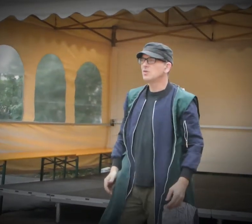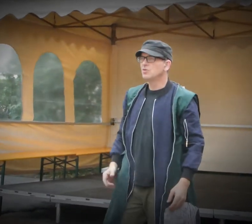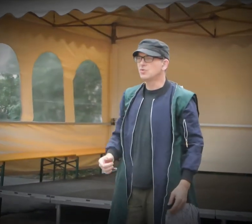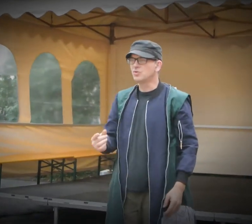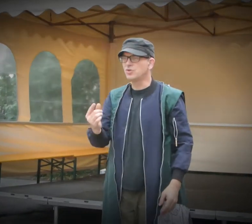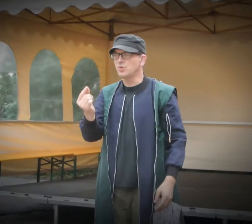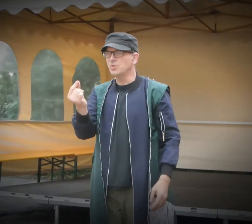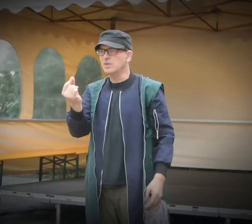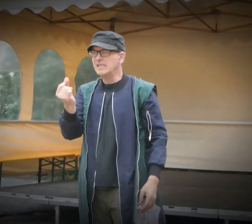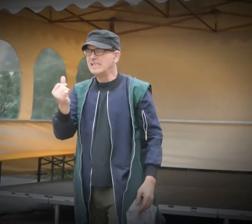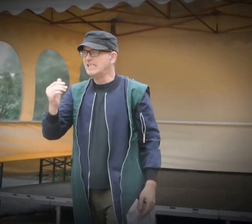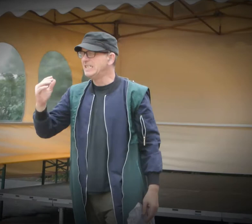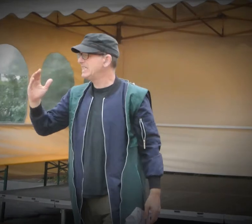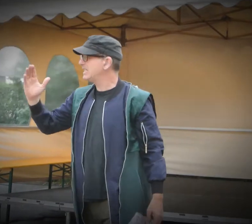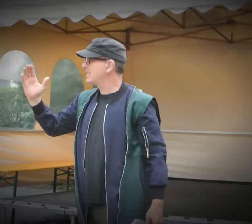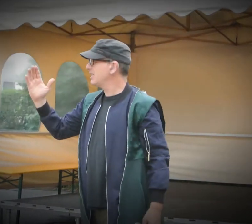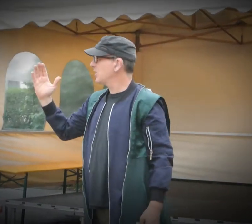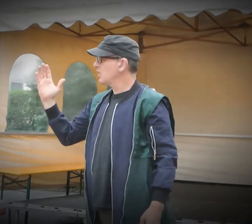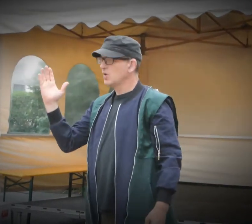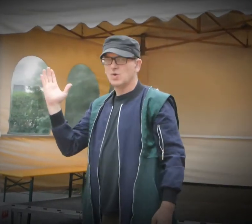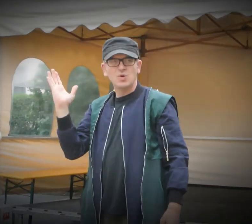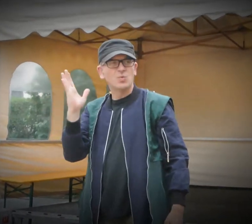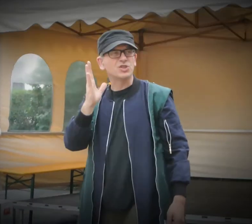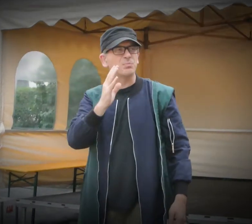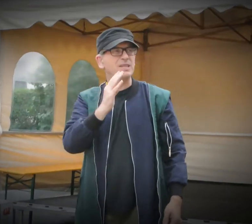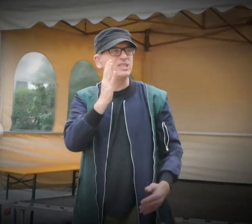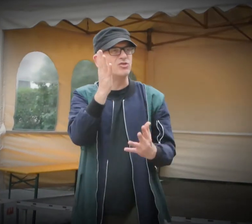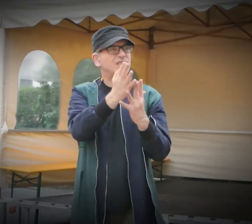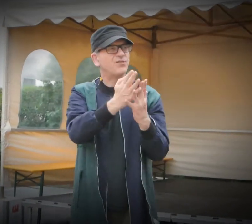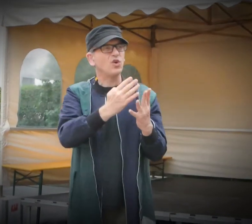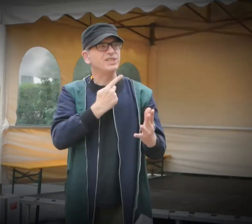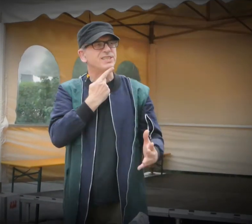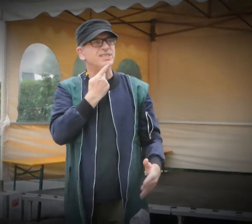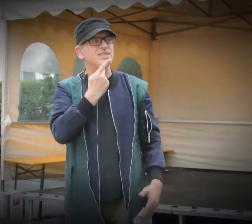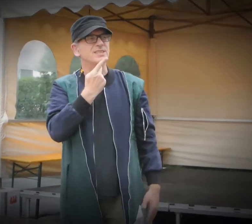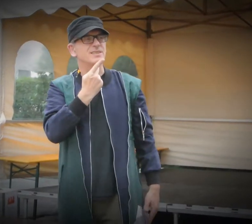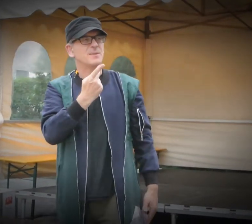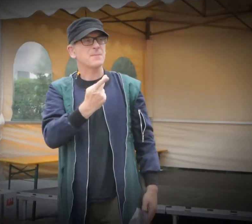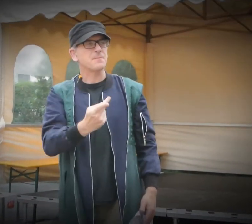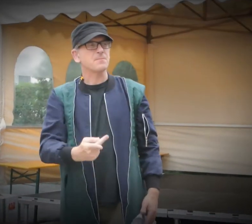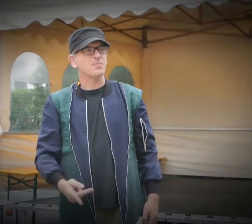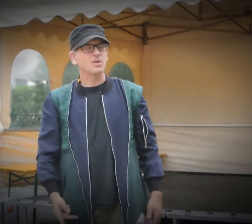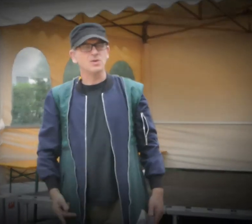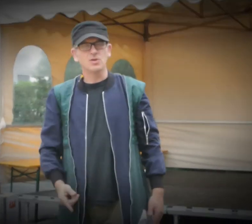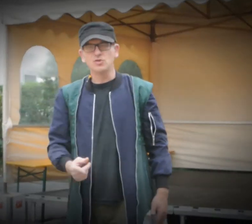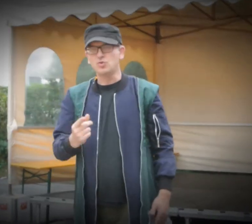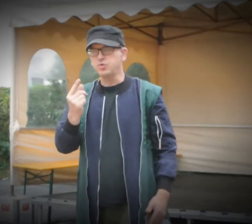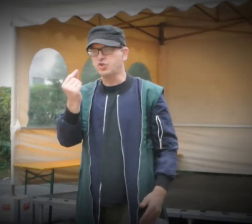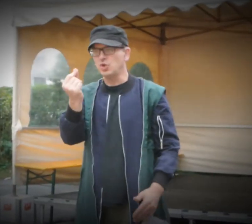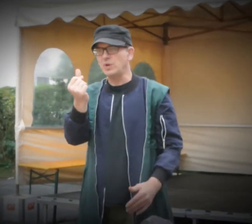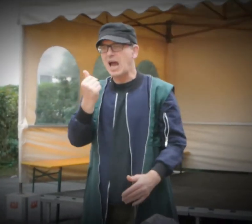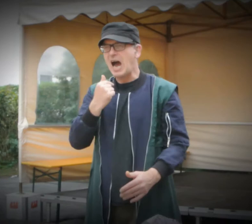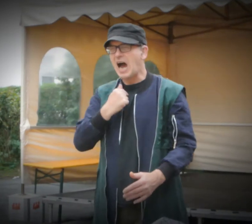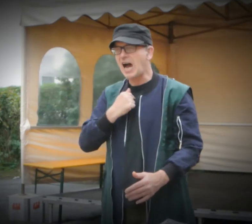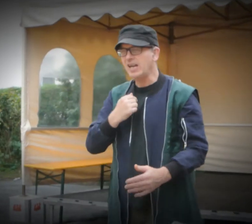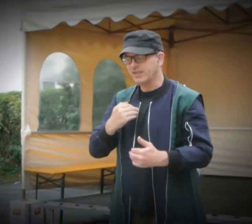Too soon is the splinter's voice. Too soon I